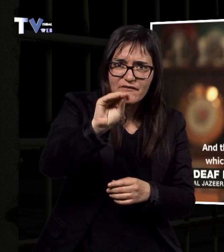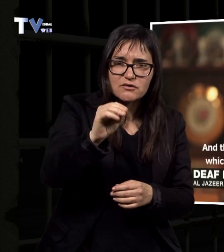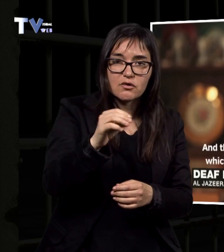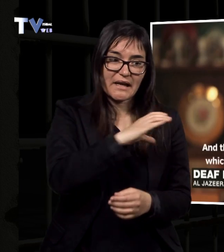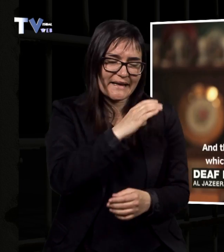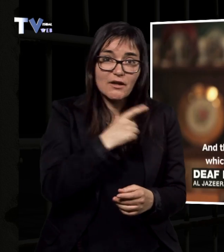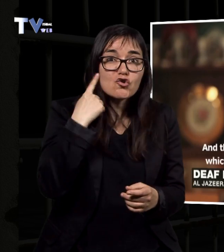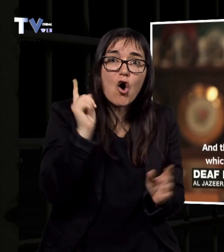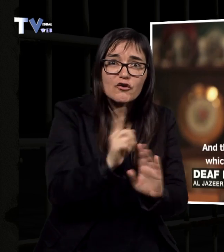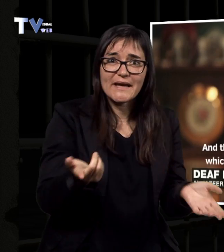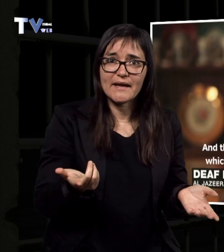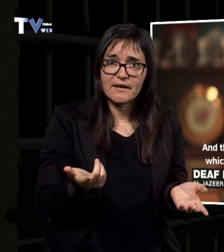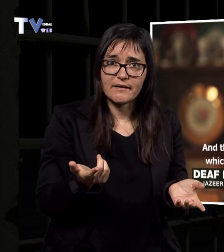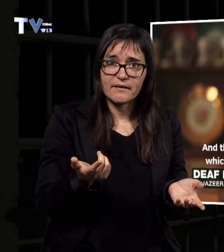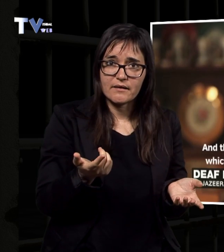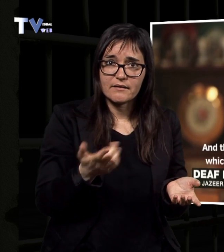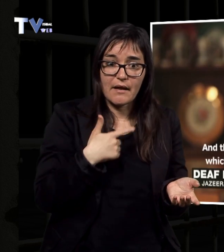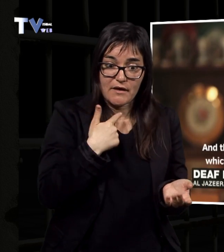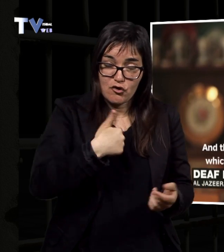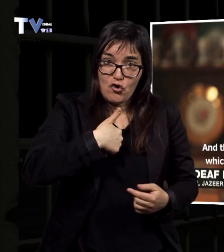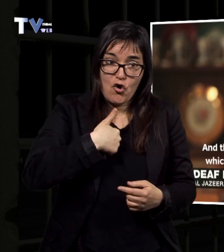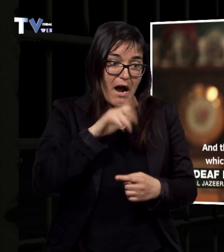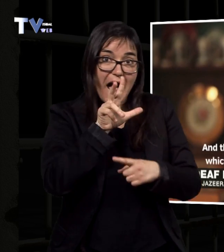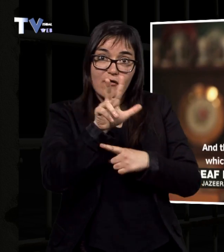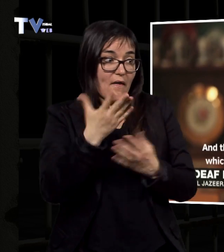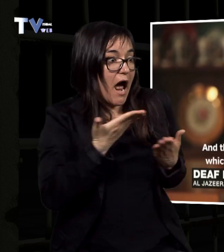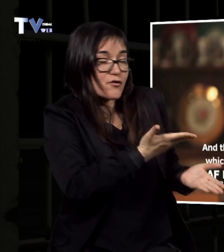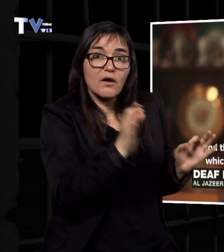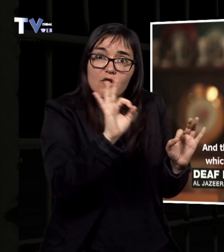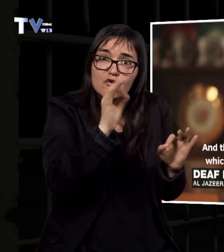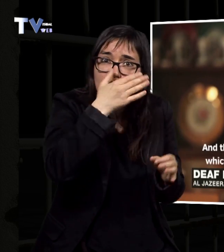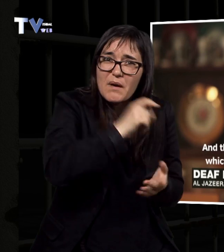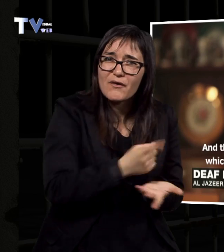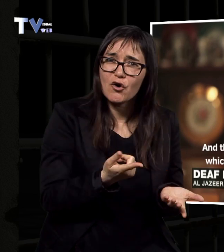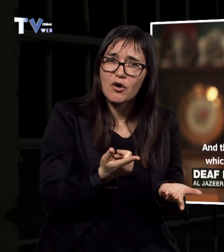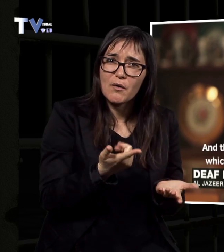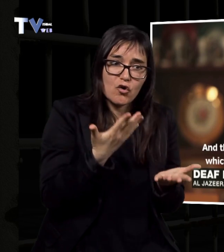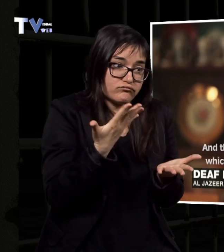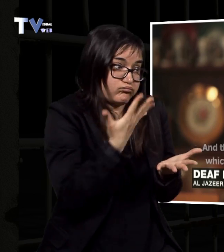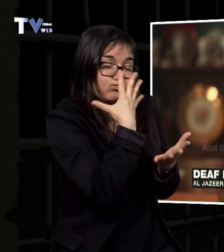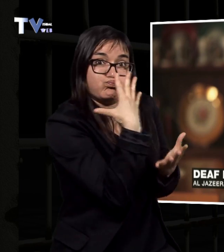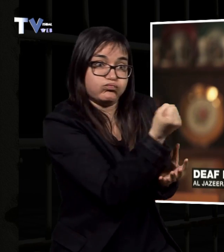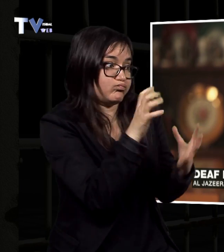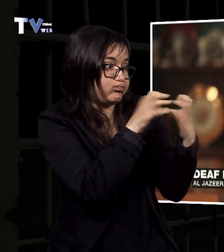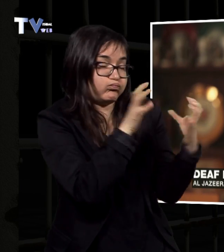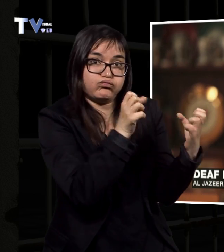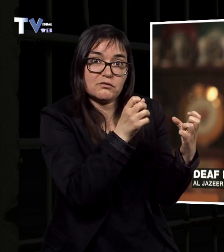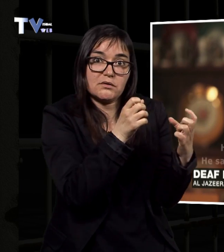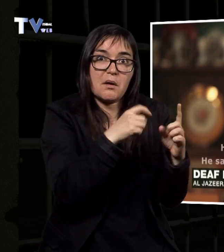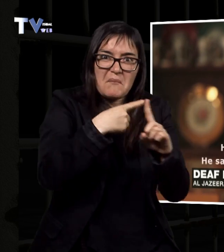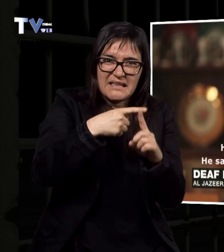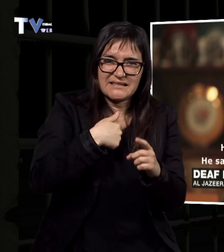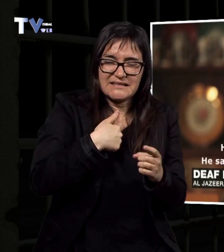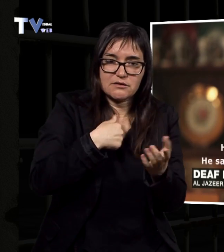not understand, could not hear, and that he could not assist him in his trial, which is a Sixth Amendment